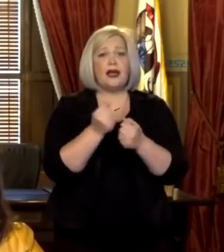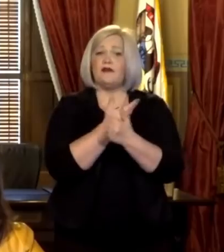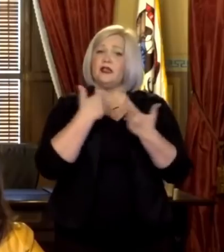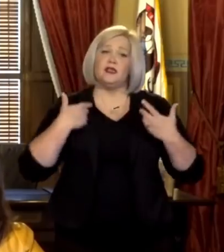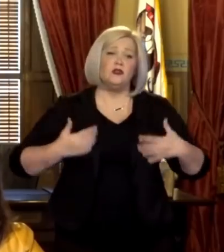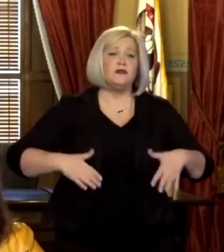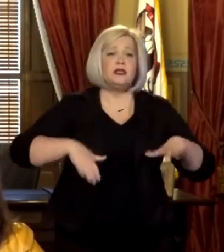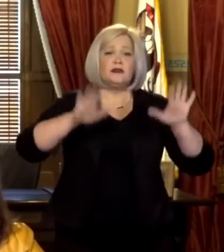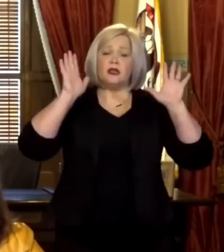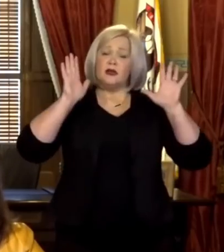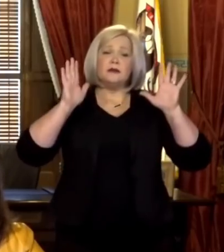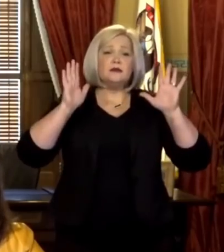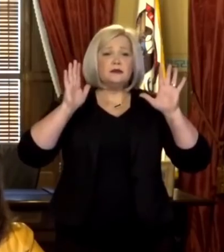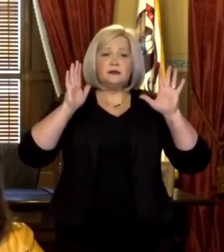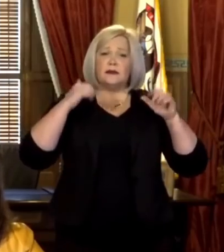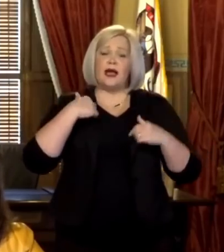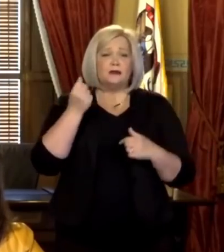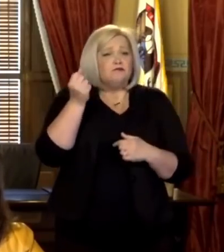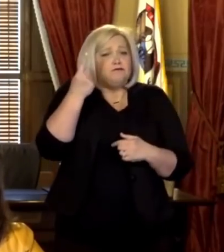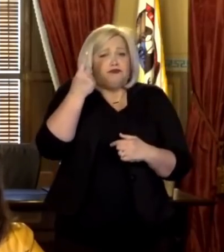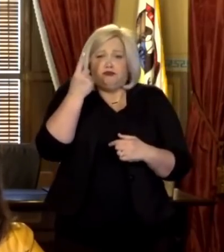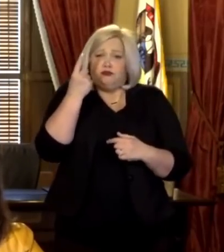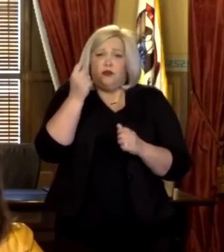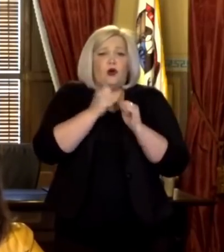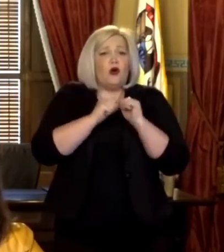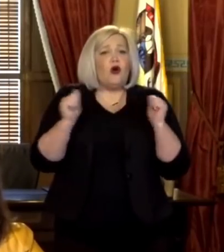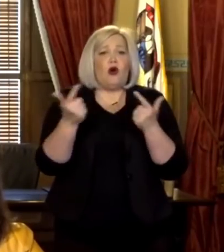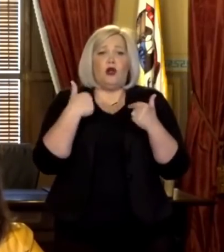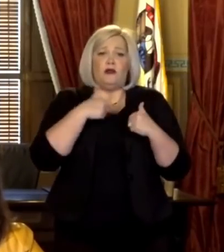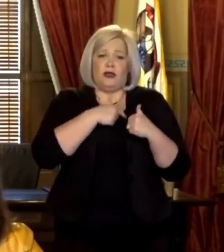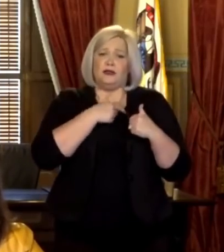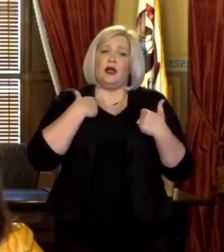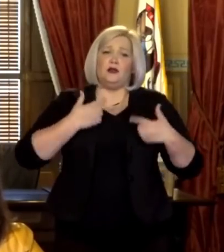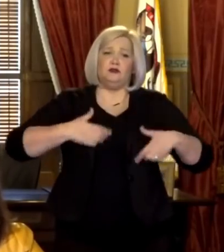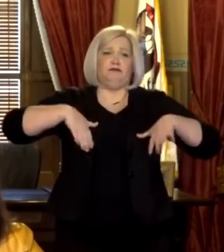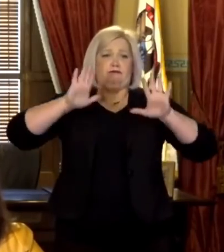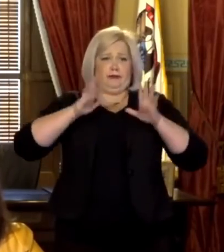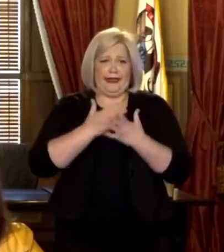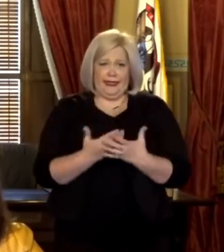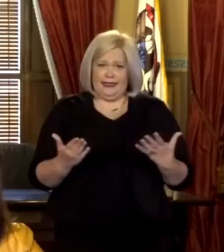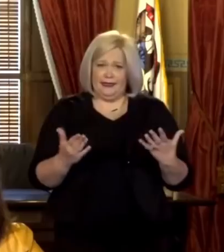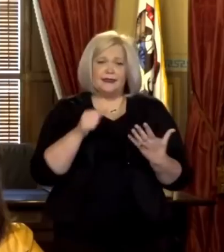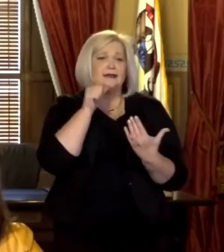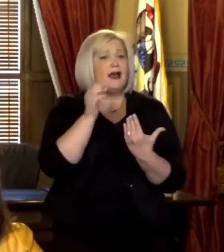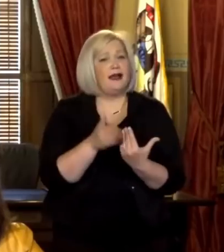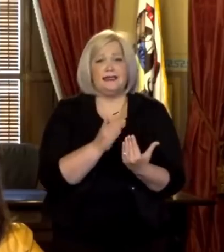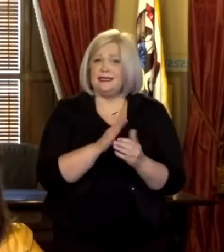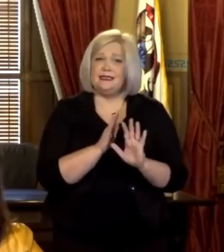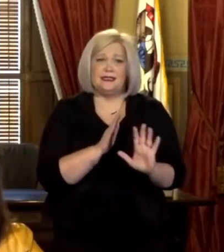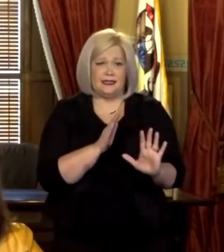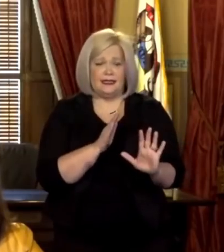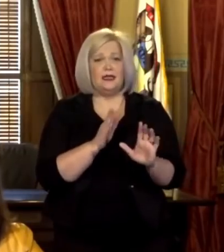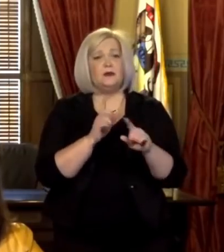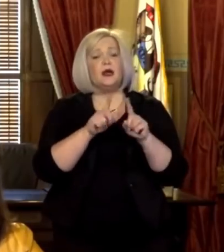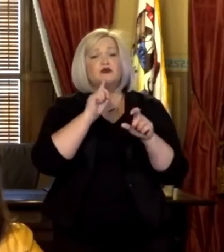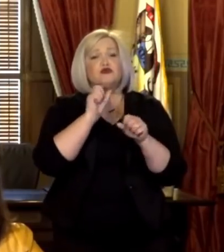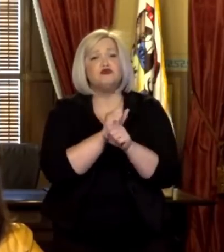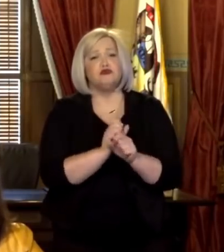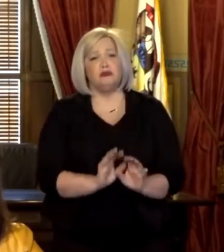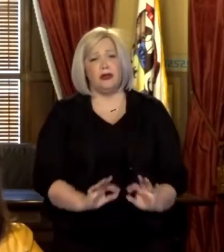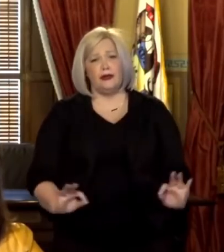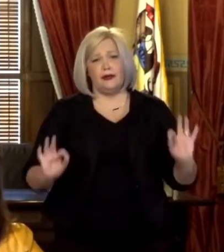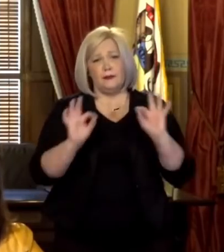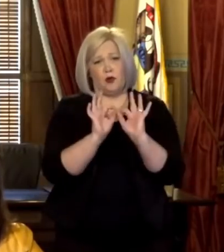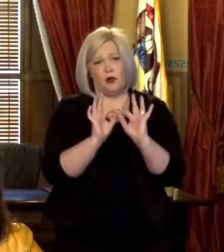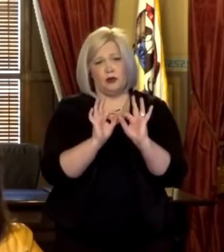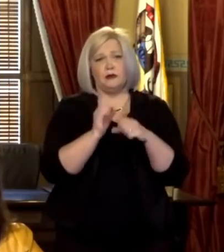made. I know that every one of us is making a sacrifice, and it does not come easily, but is incredibly important to the